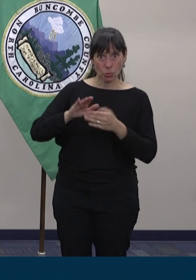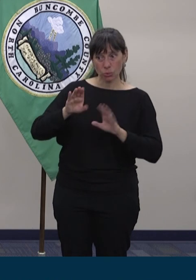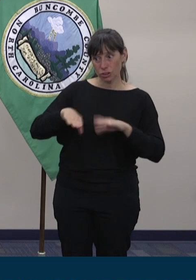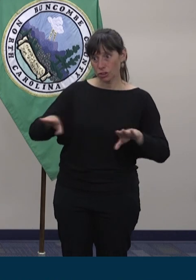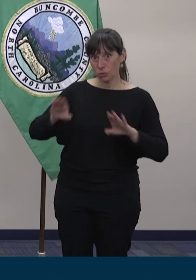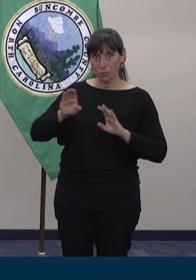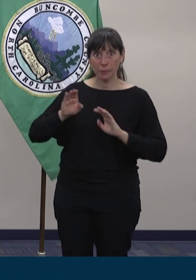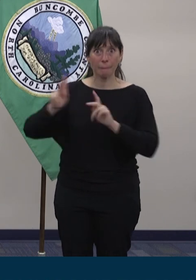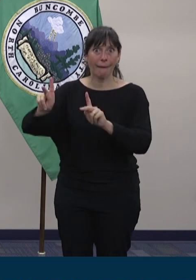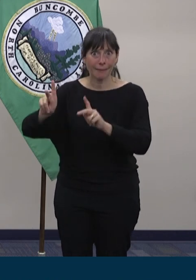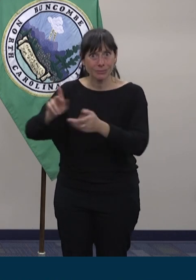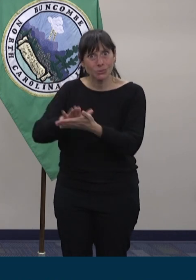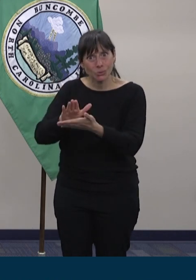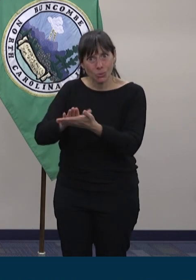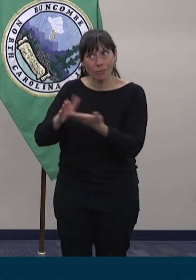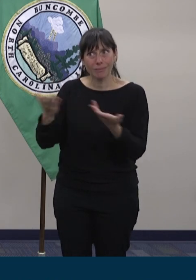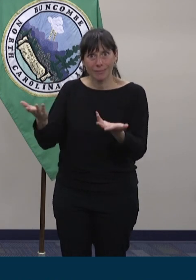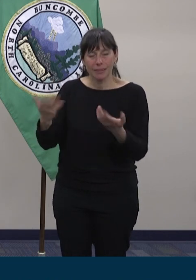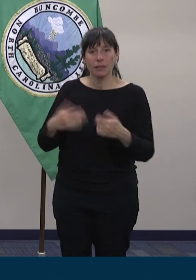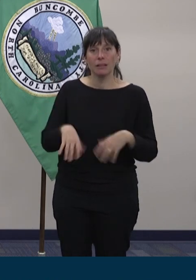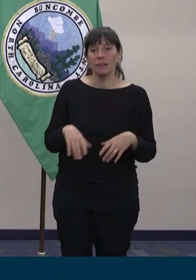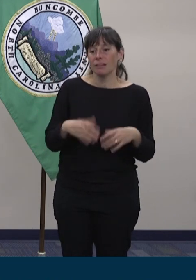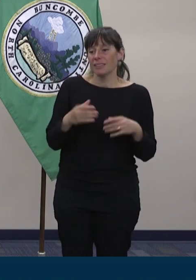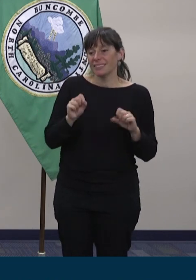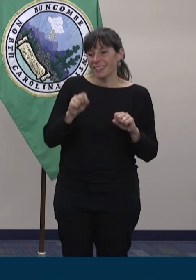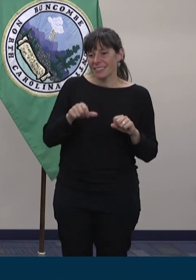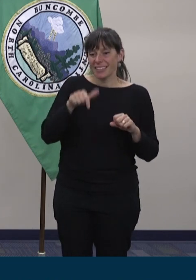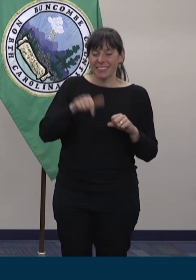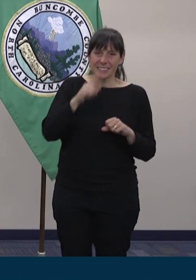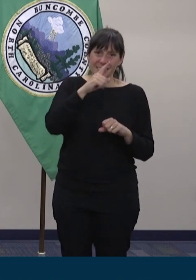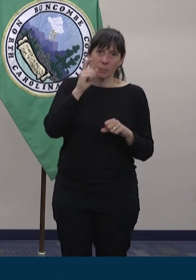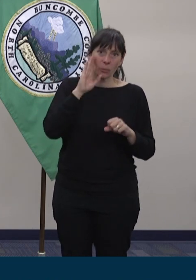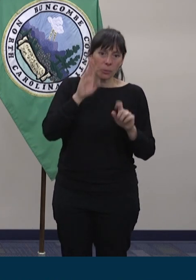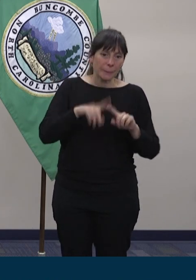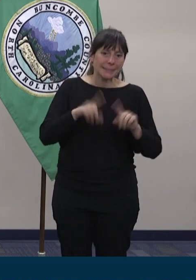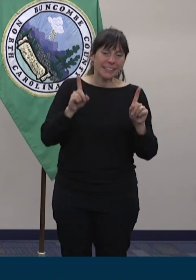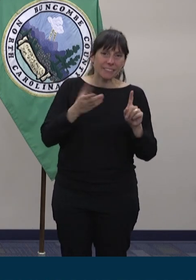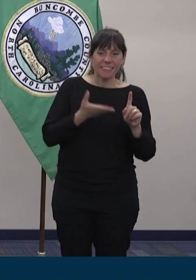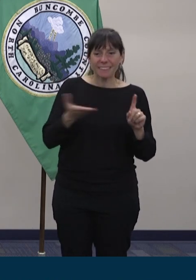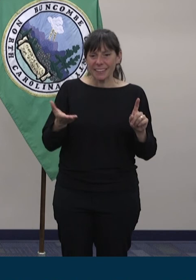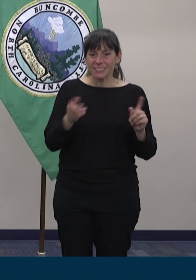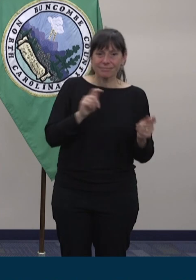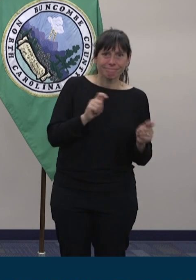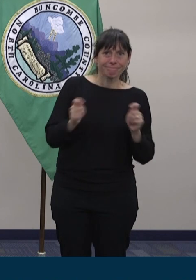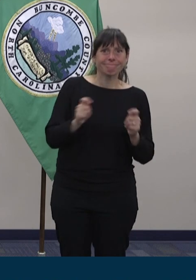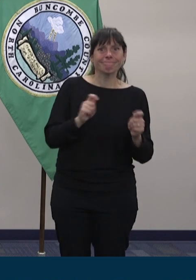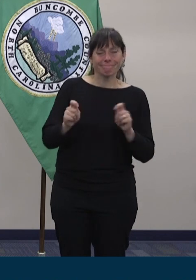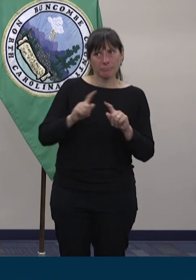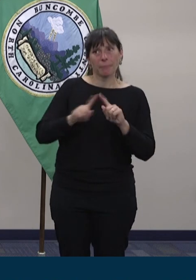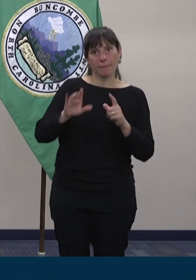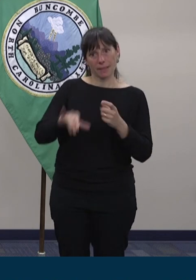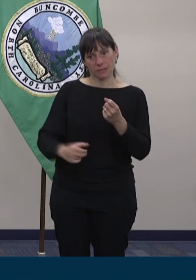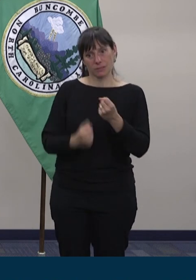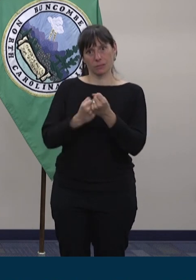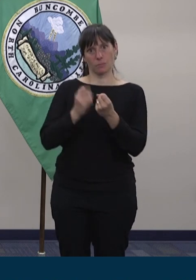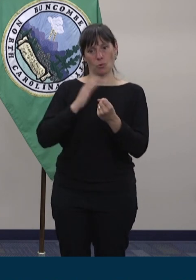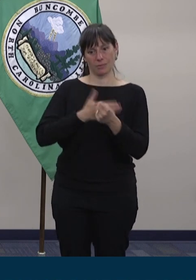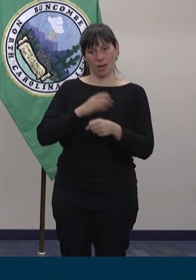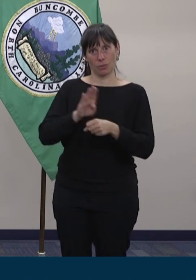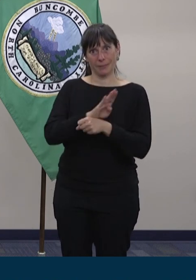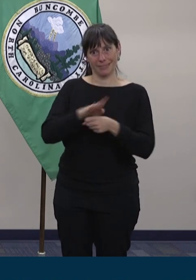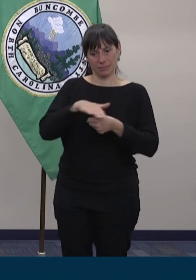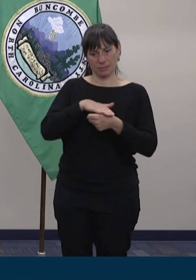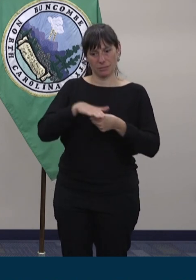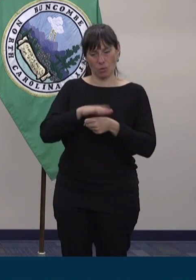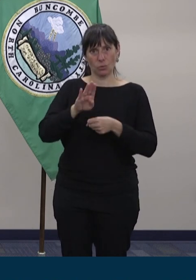small sacrifice that we continue to open up our economy to support our local small business, so that we don't